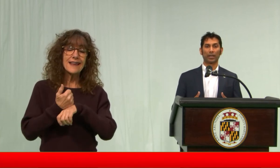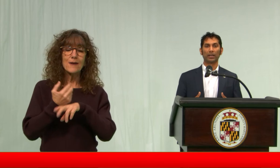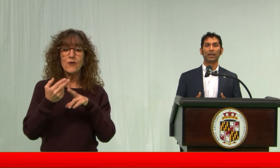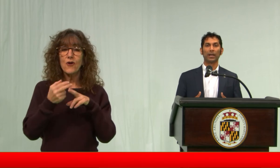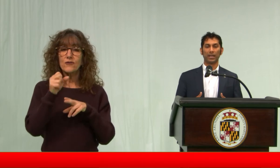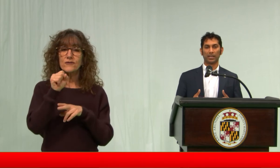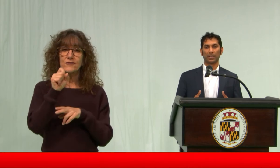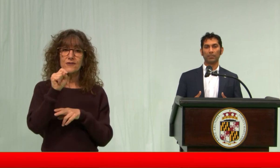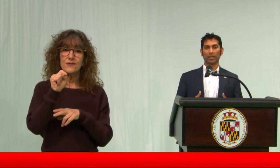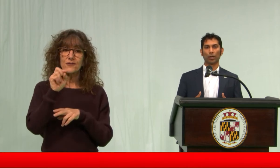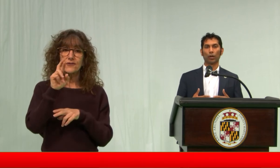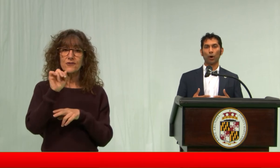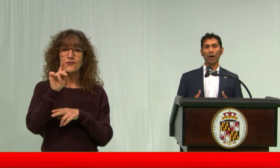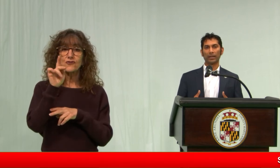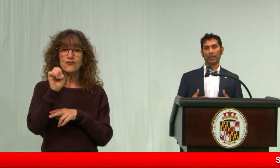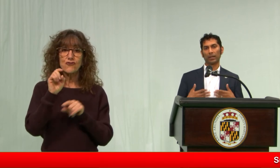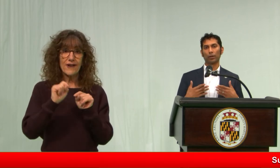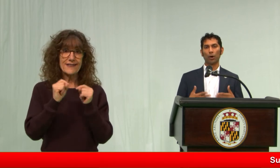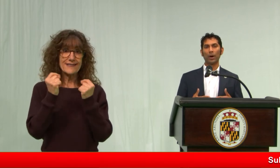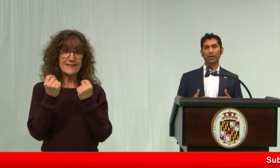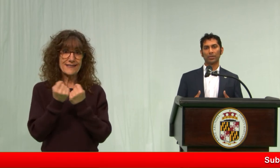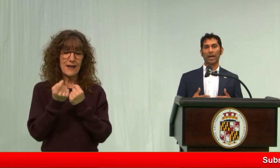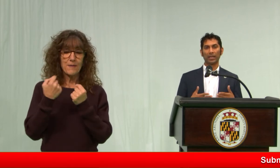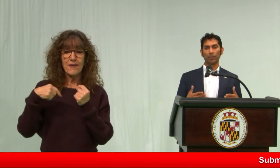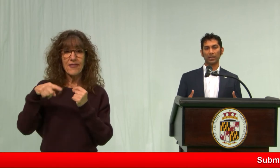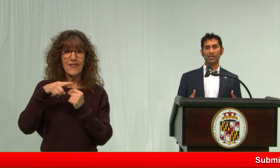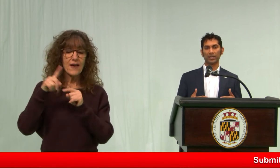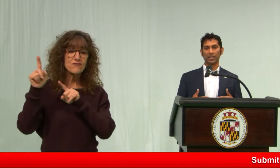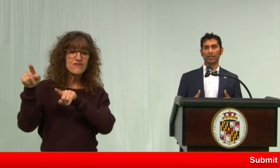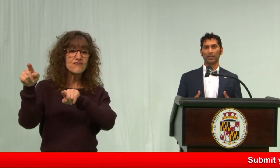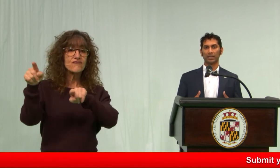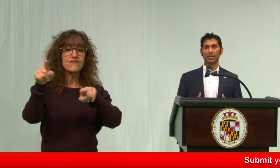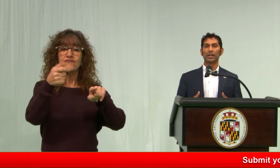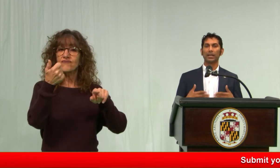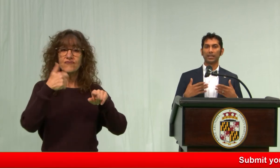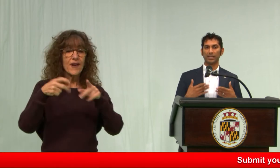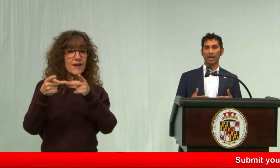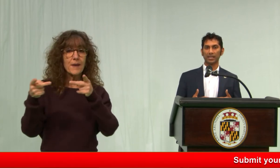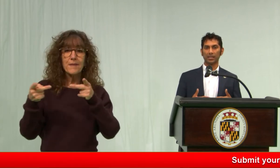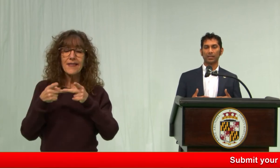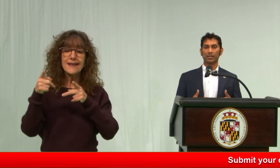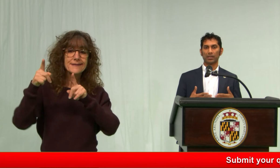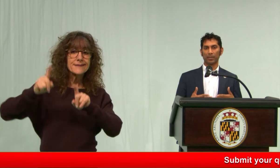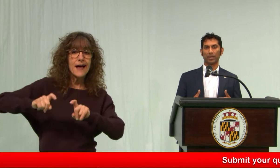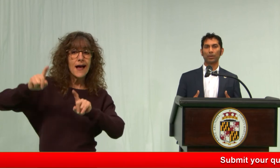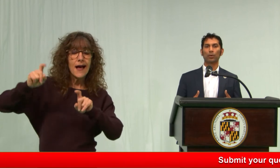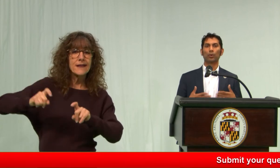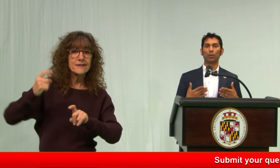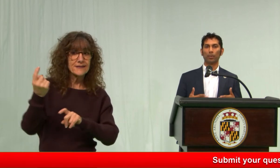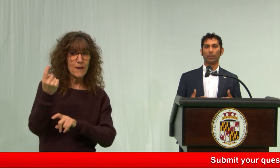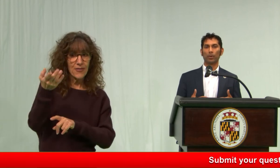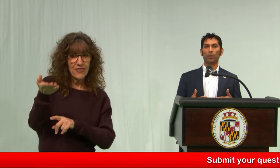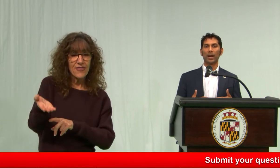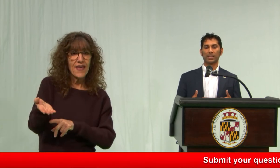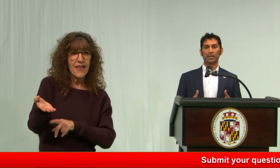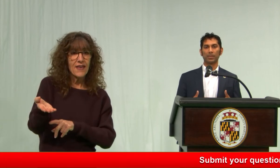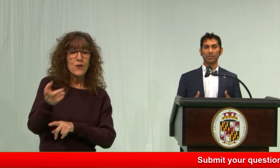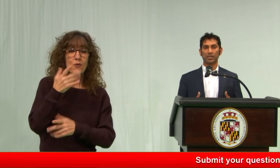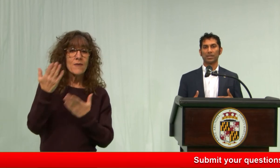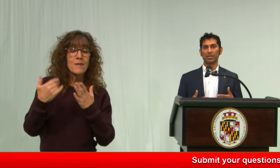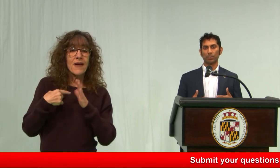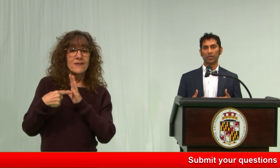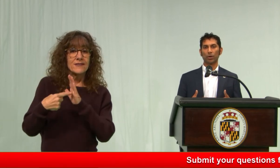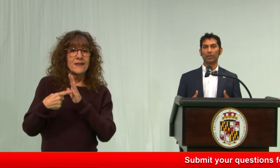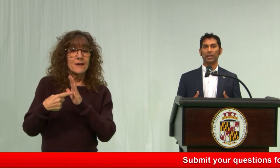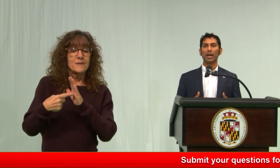we're calling it. It's a team that can go out to any one of these facilities, test somebody who has